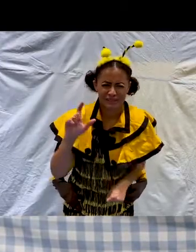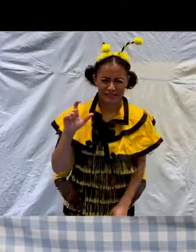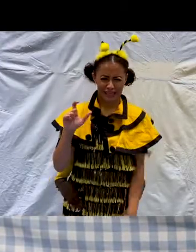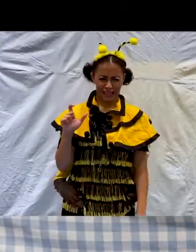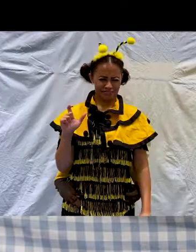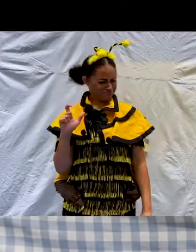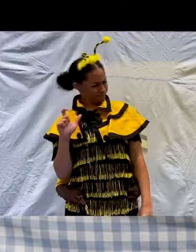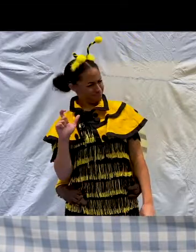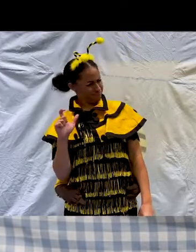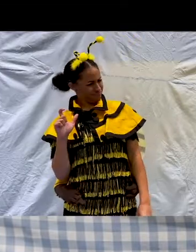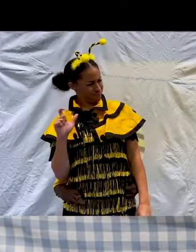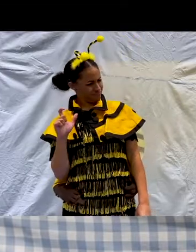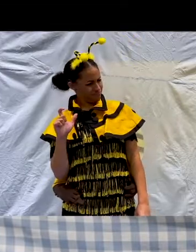a vitamin C.